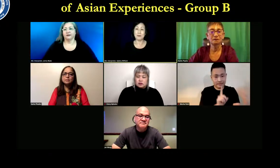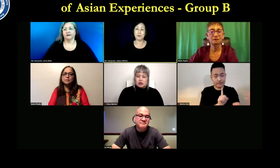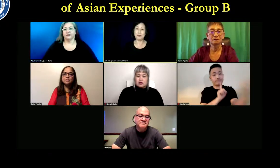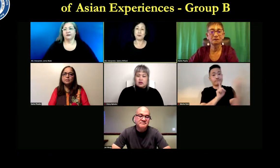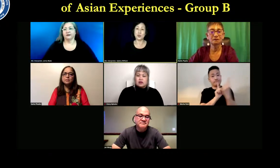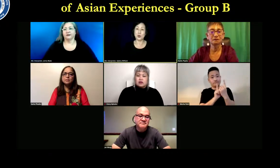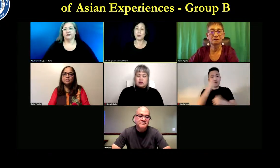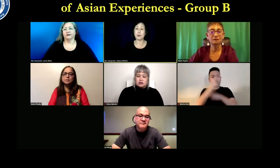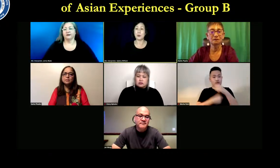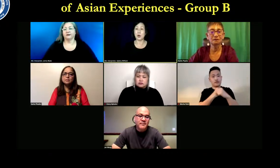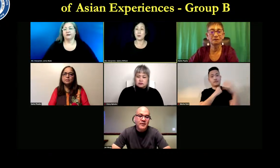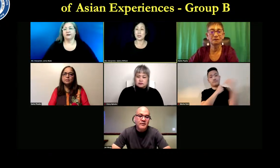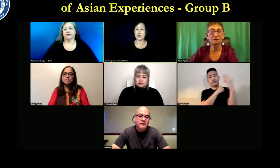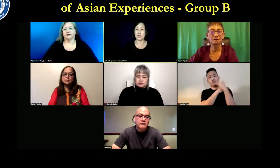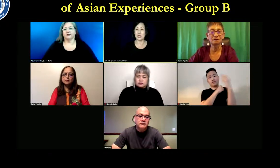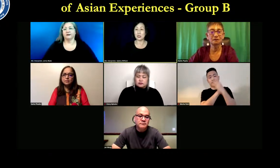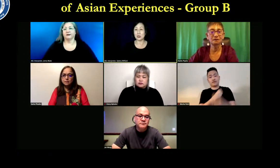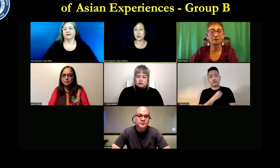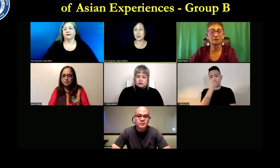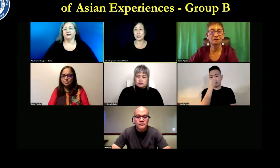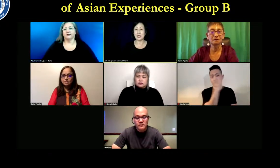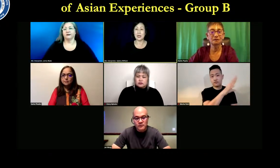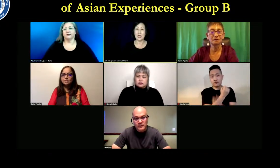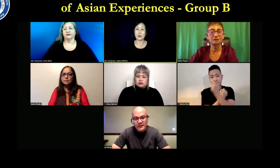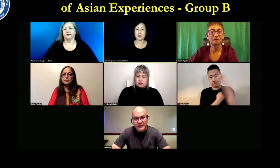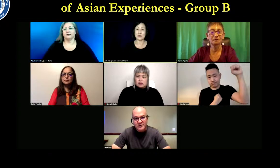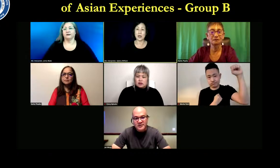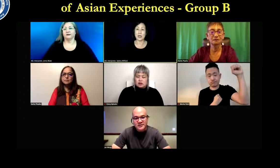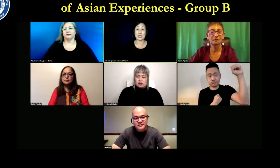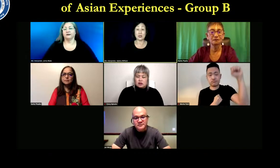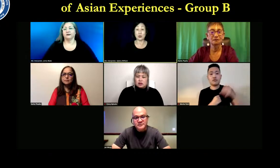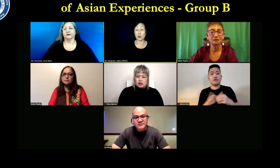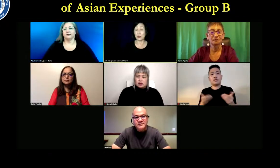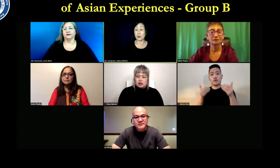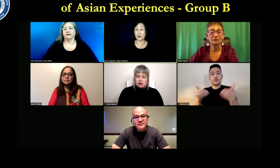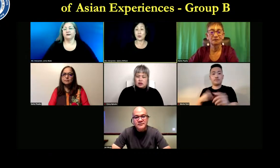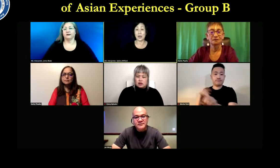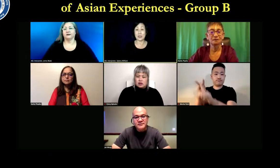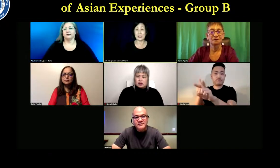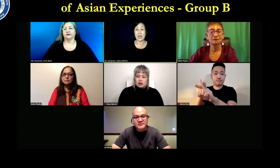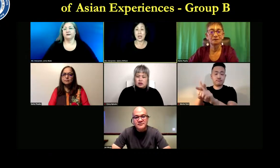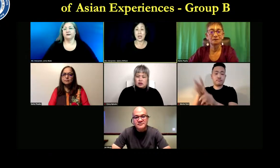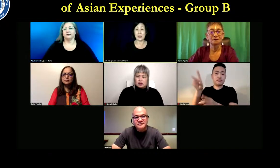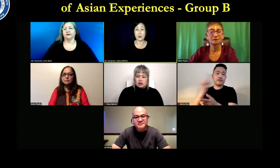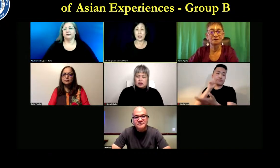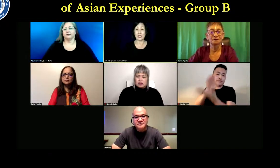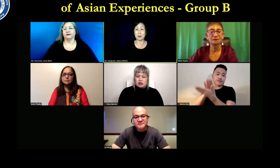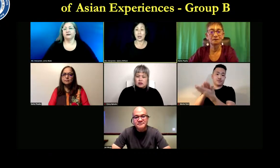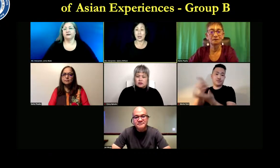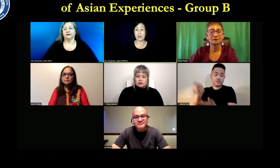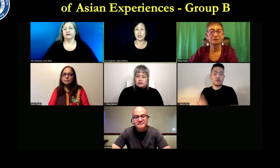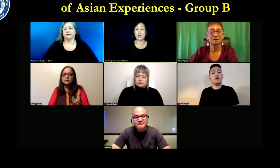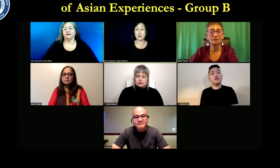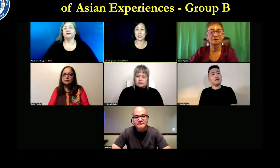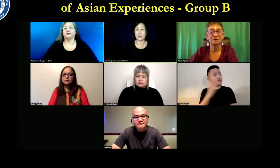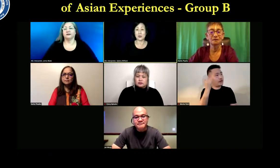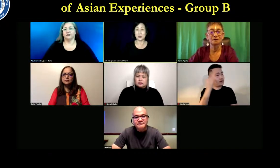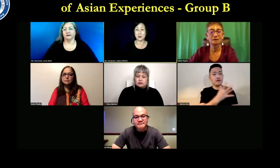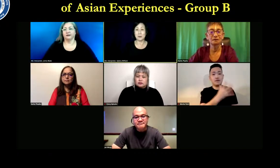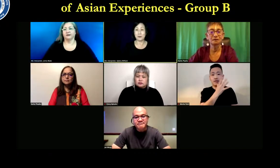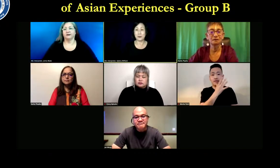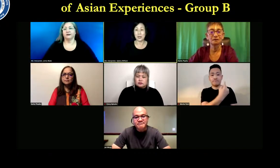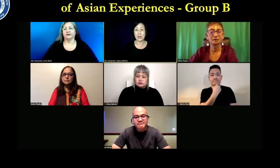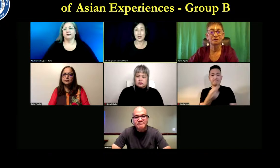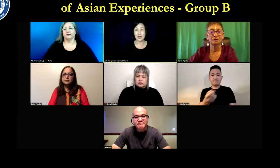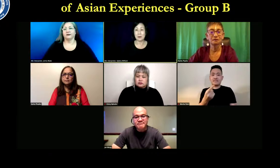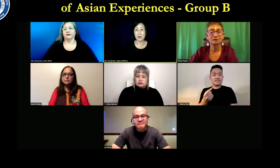that. So my mom asked the teacher, and I was advised. I ignored their advice, and I went ahead and applied to the deaf